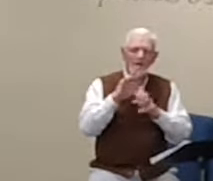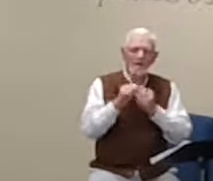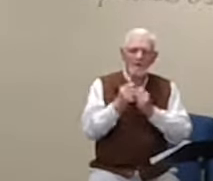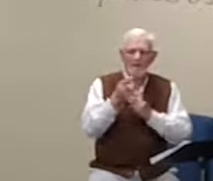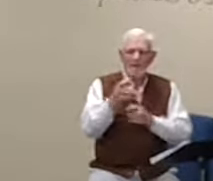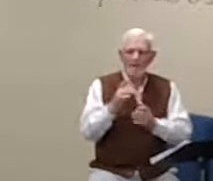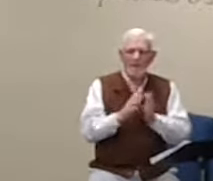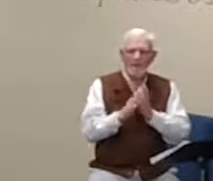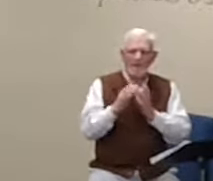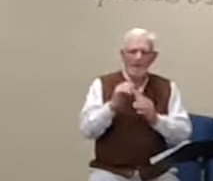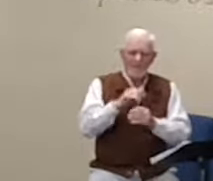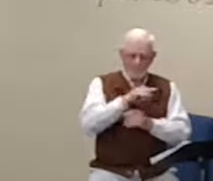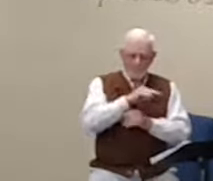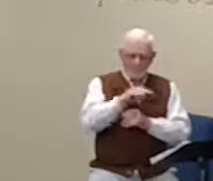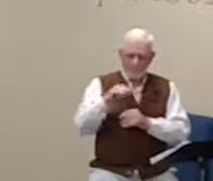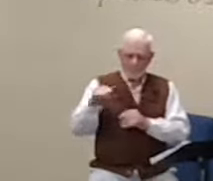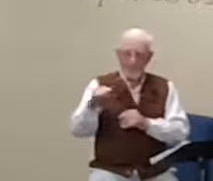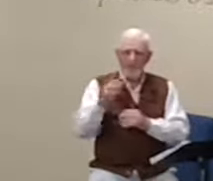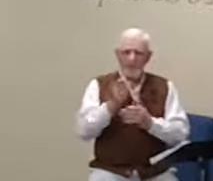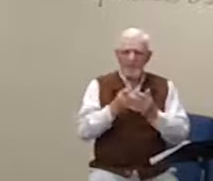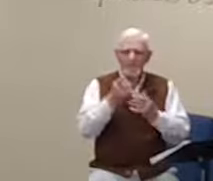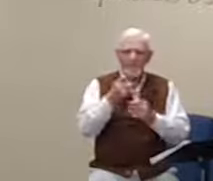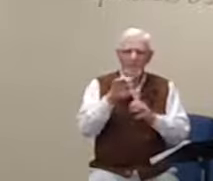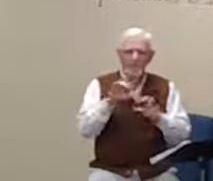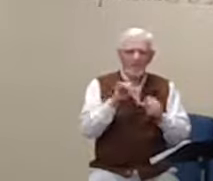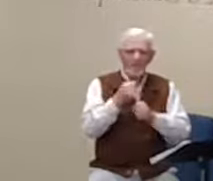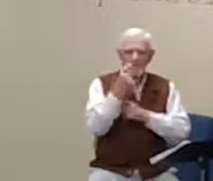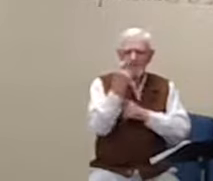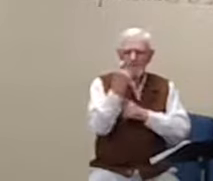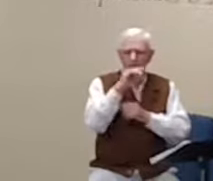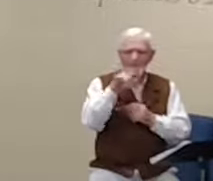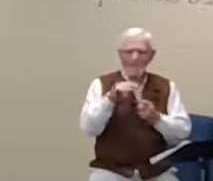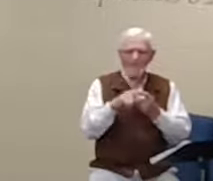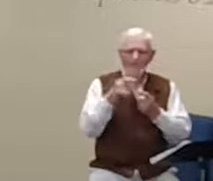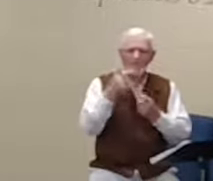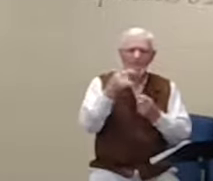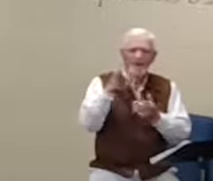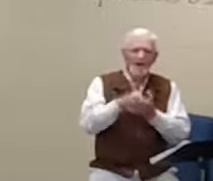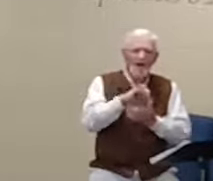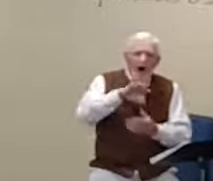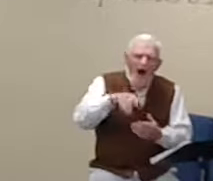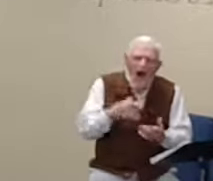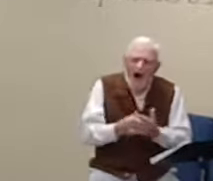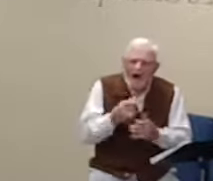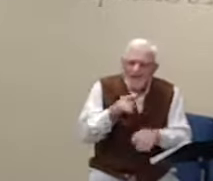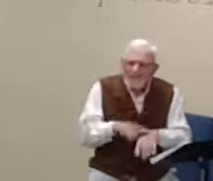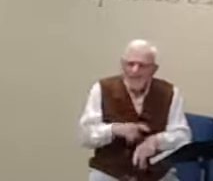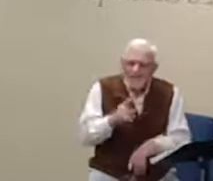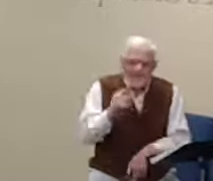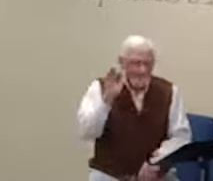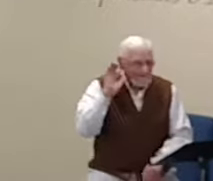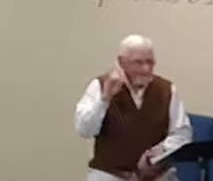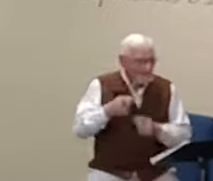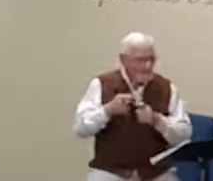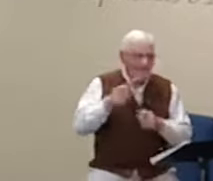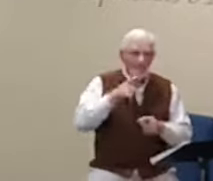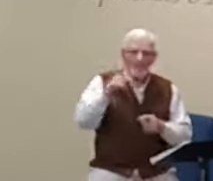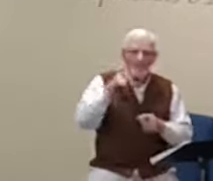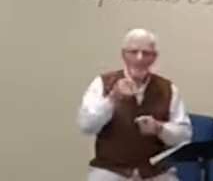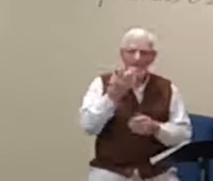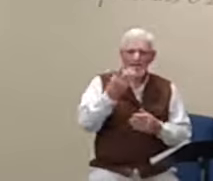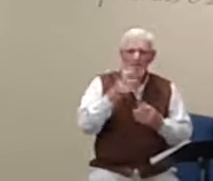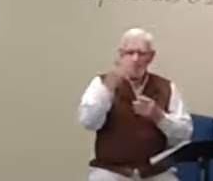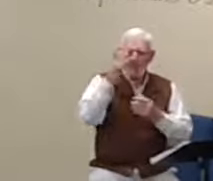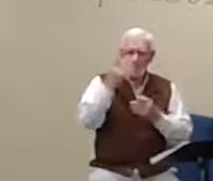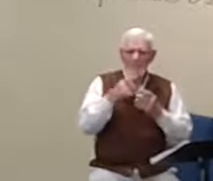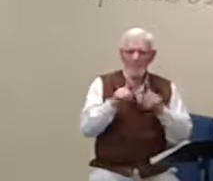don't know where to draw the line. I just know some of you make me suspicious when you tell me that all the time. And I don't think you're hearing from the Lord. And I don't know how you can know the